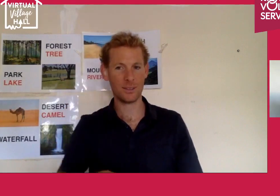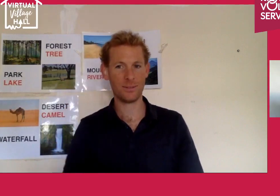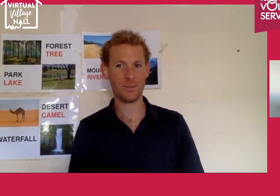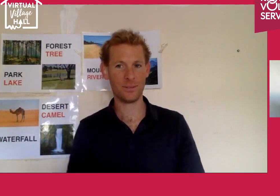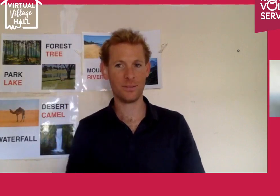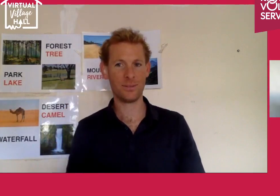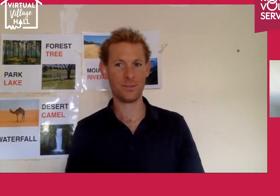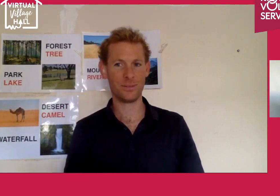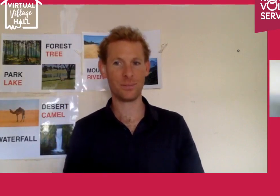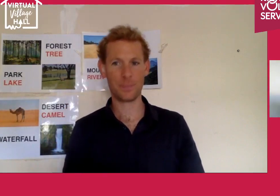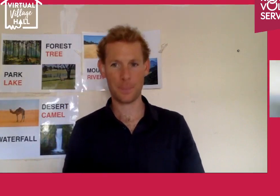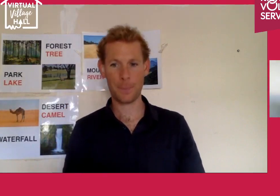Waterfall.